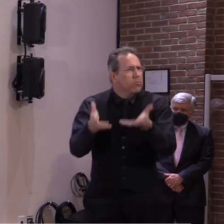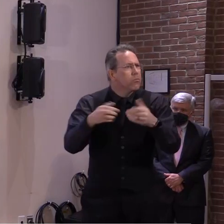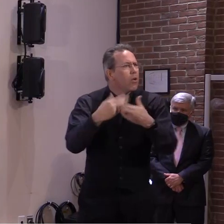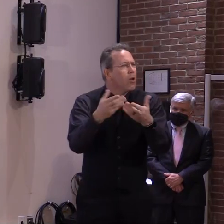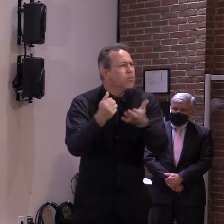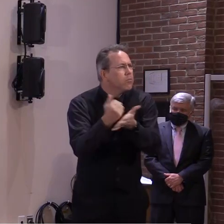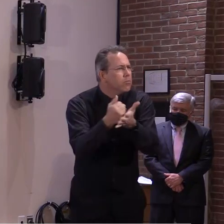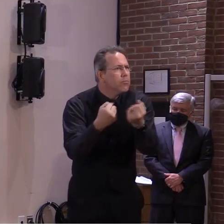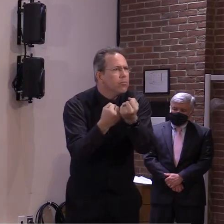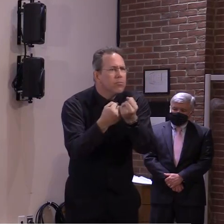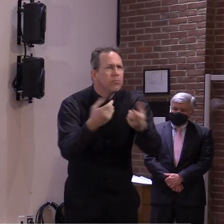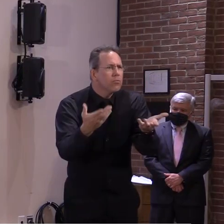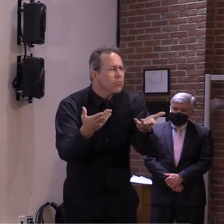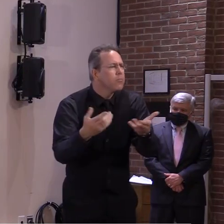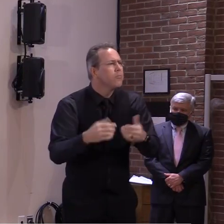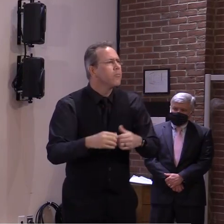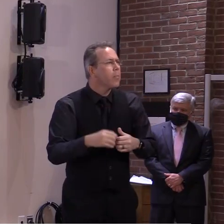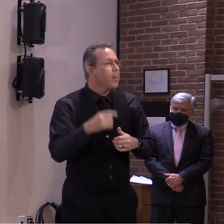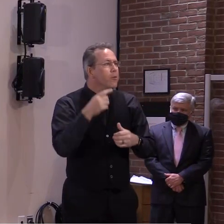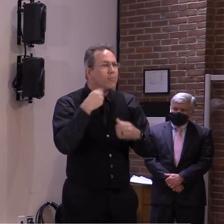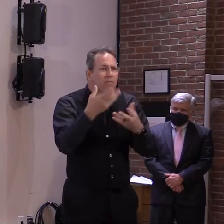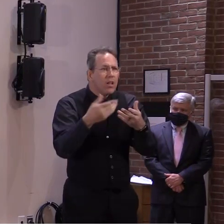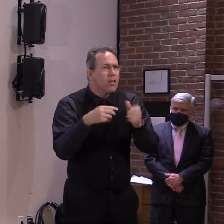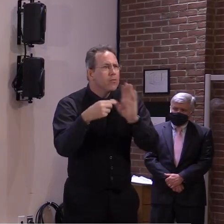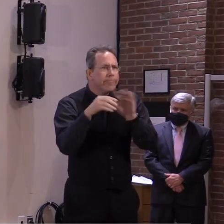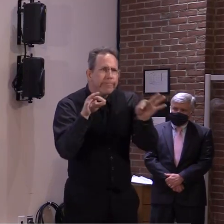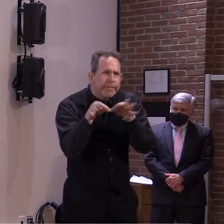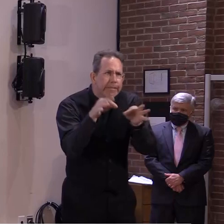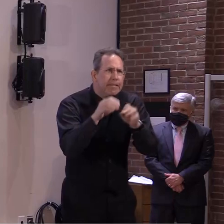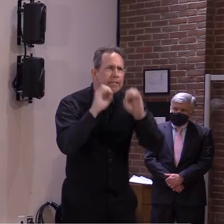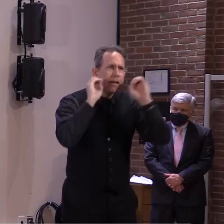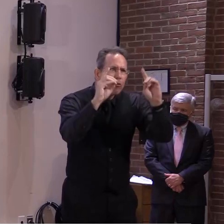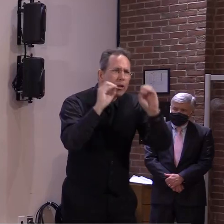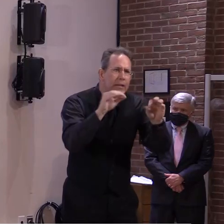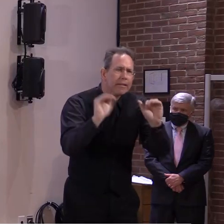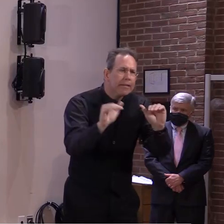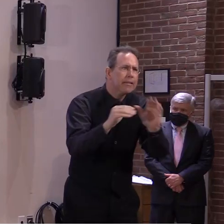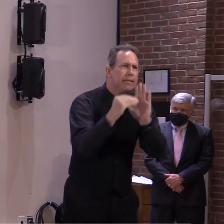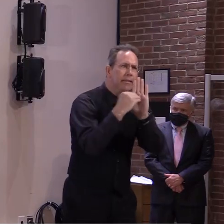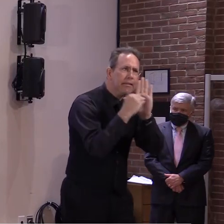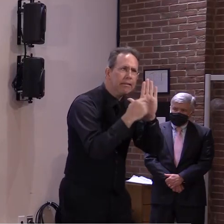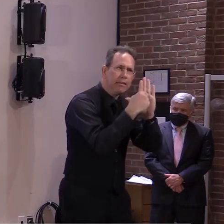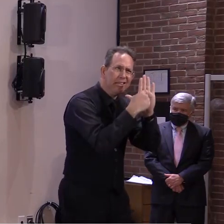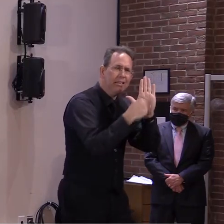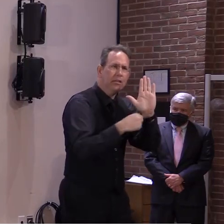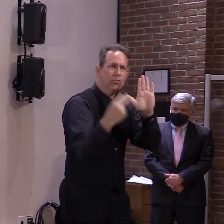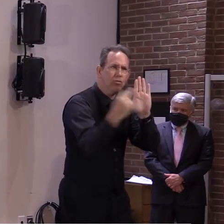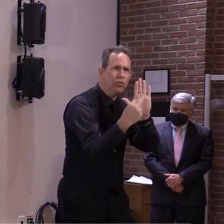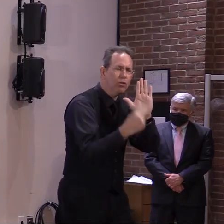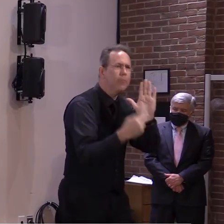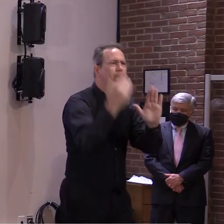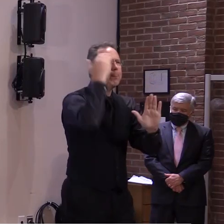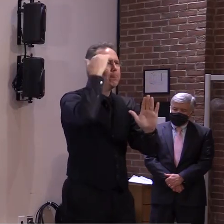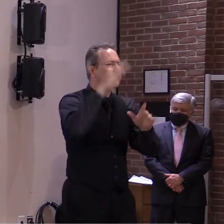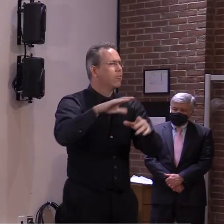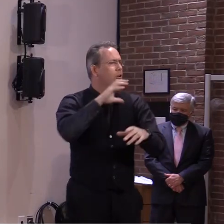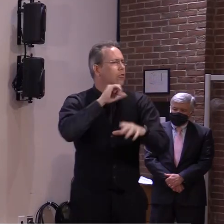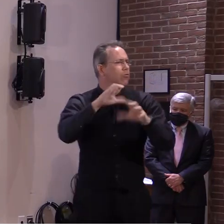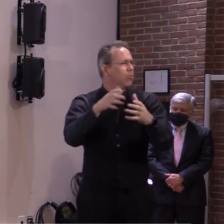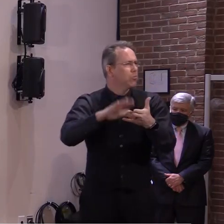appropriate guidance and limitations, trying to provide alternates in terms of activities for